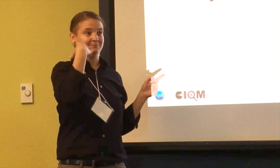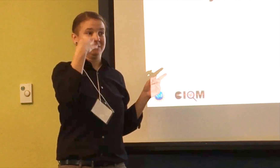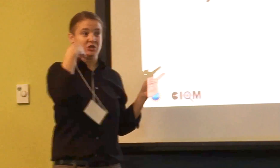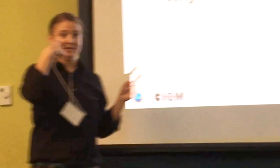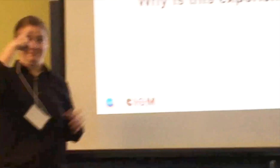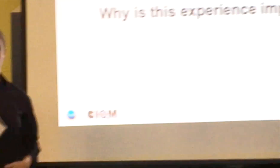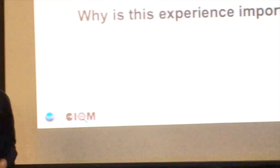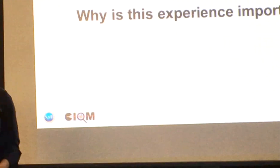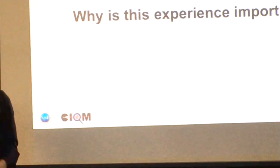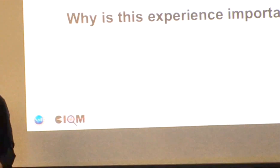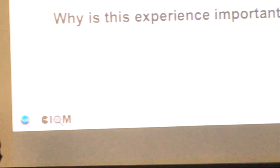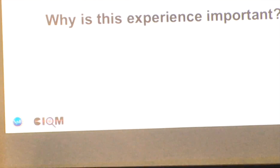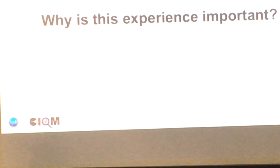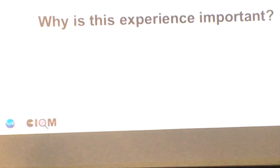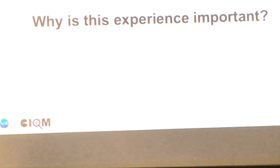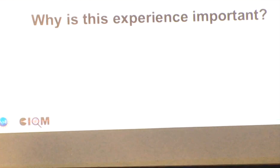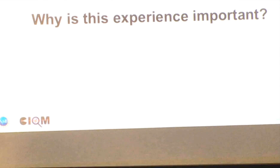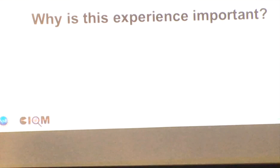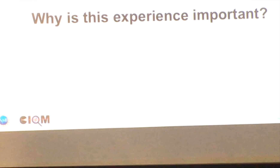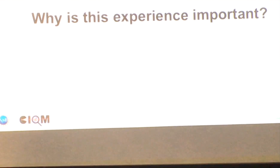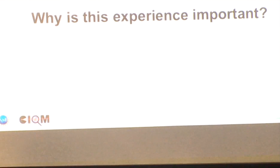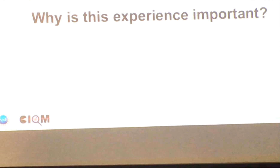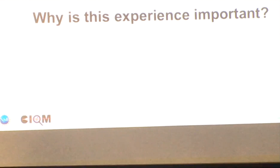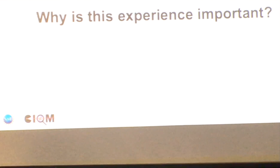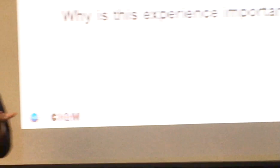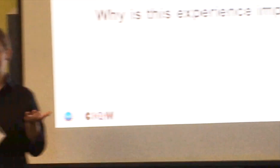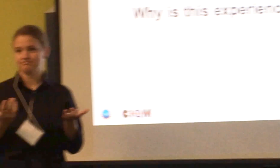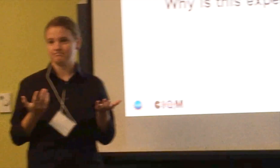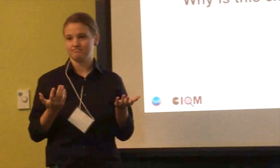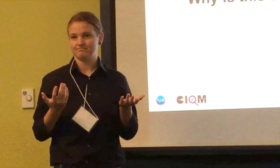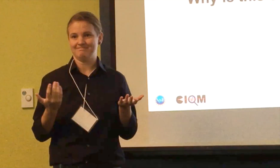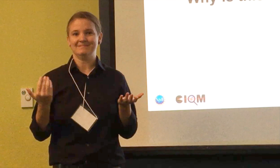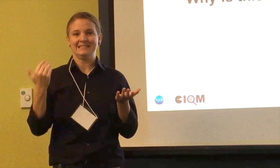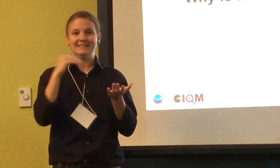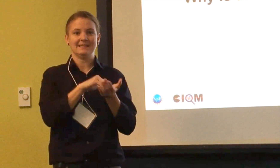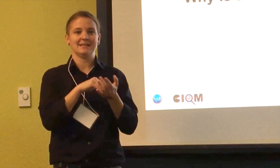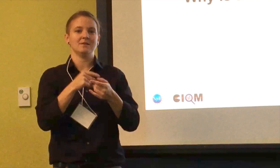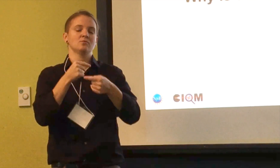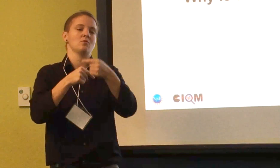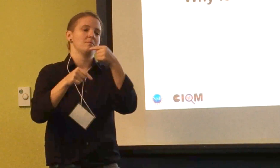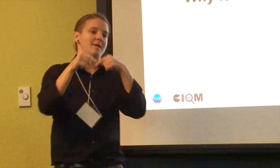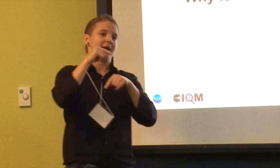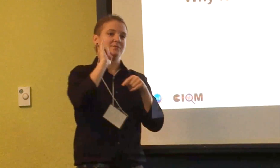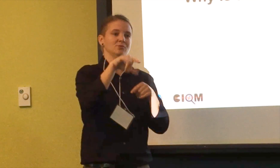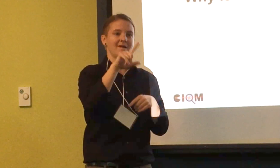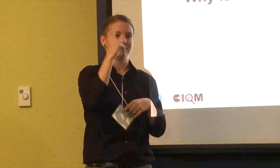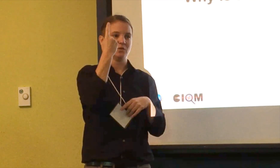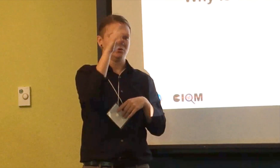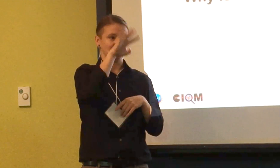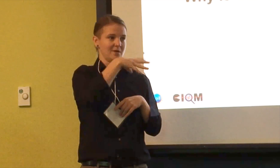So why is this experience, the CEQUM experience, important for somebody like me or for other